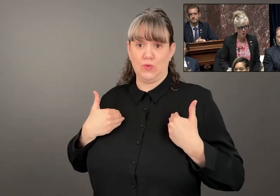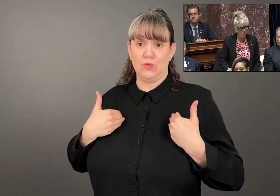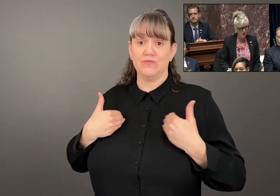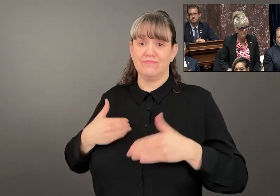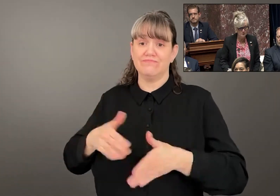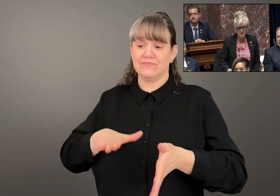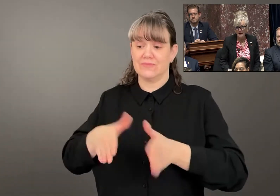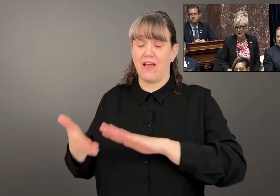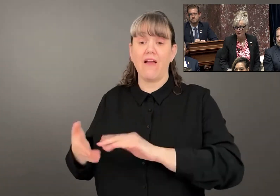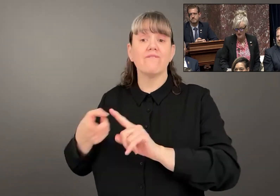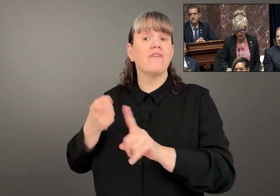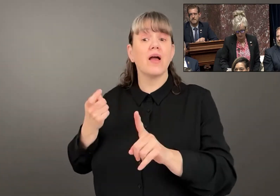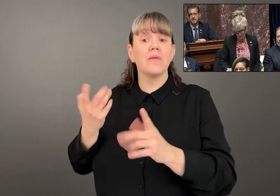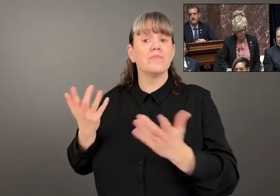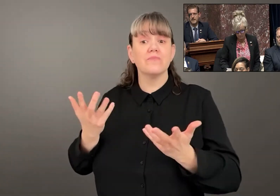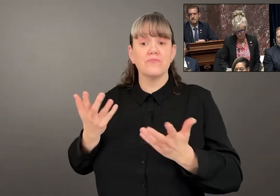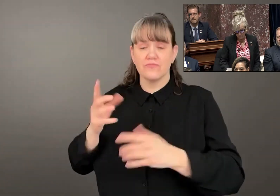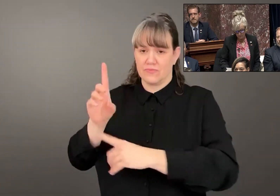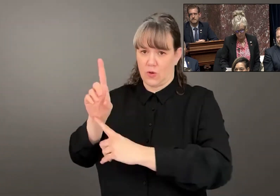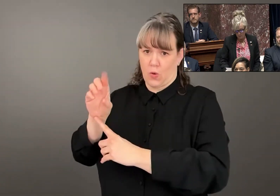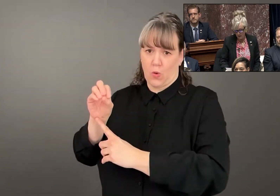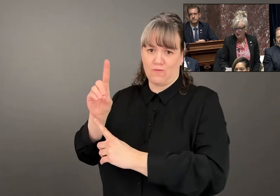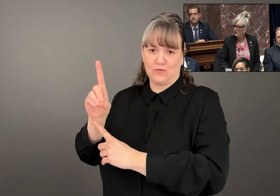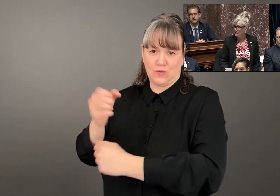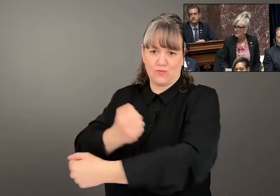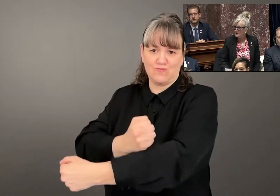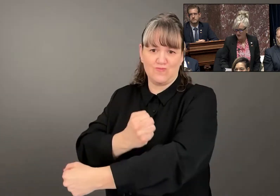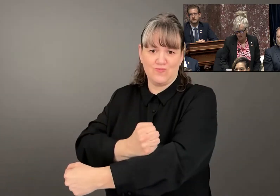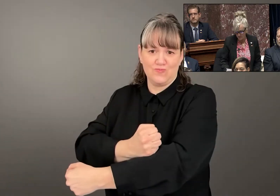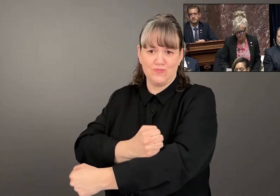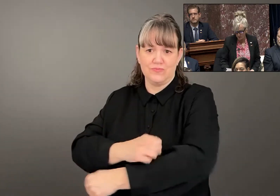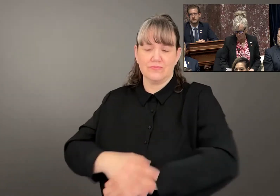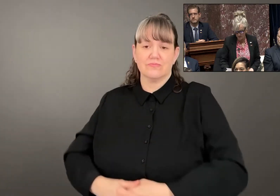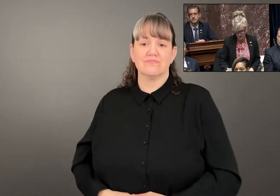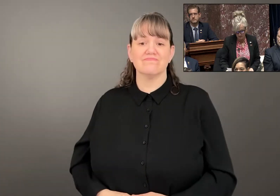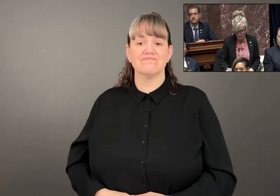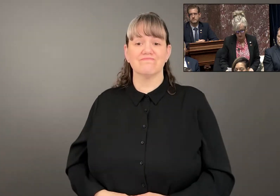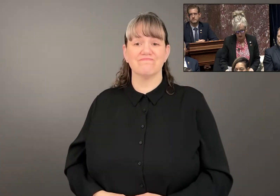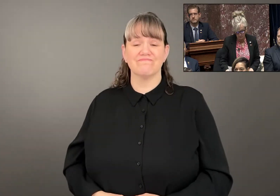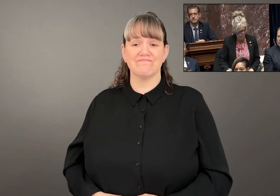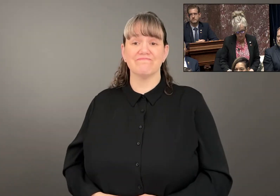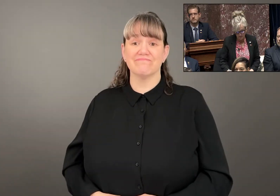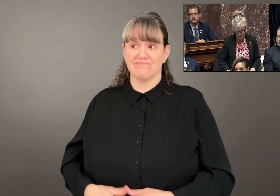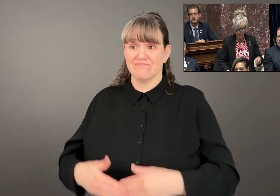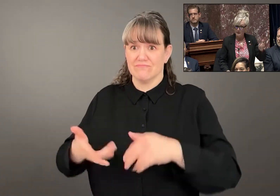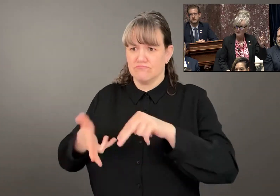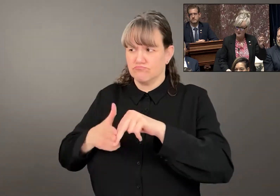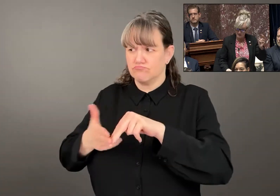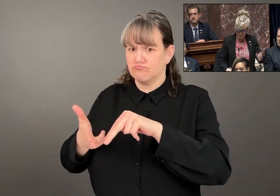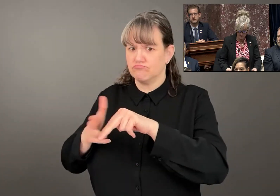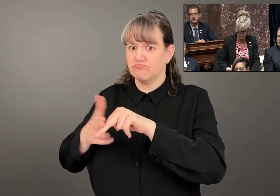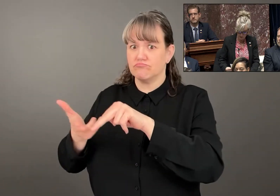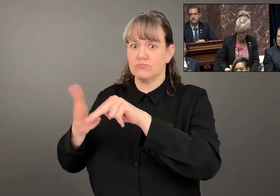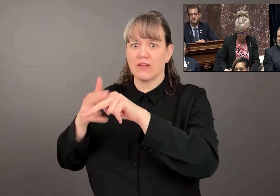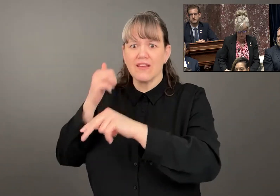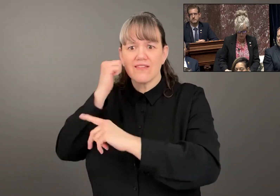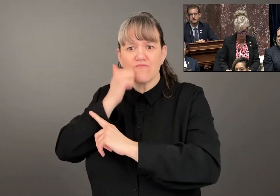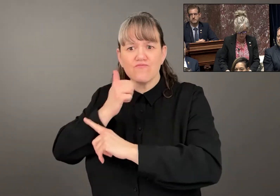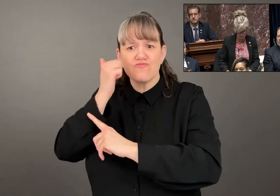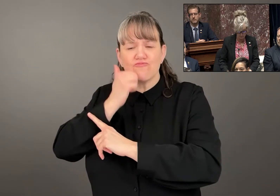More and more every day. Many of these deaths were a result of the government's safe